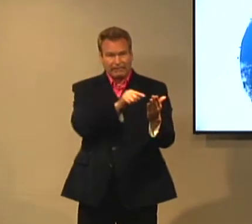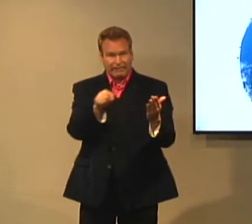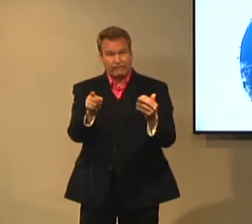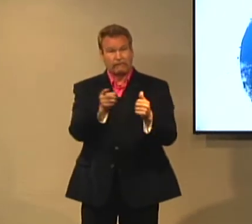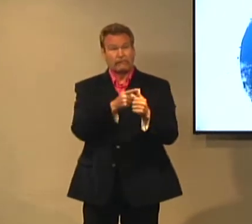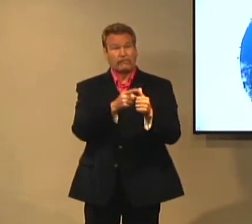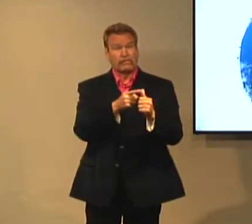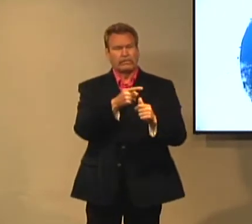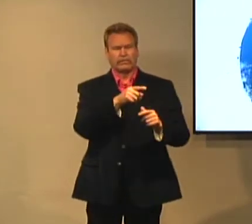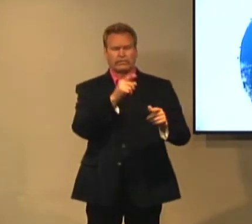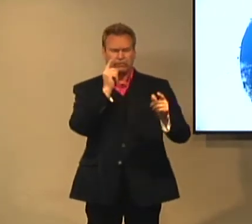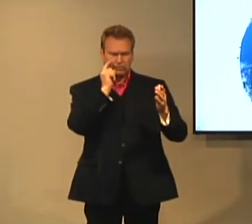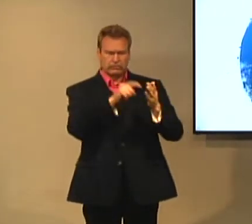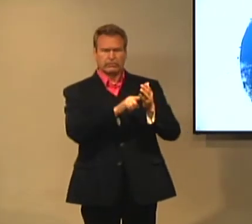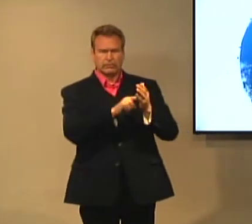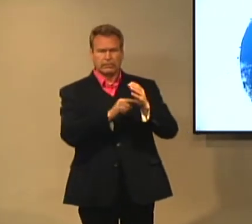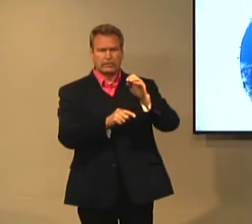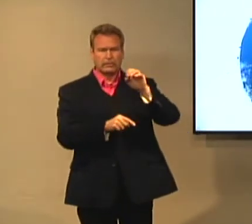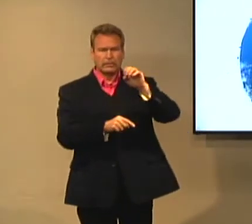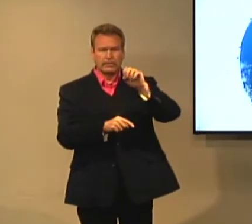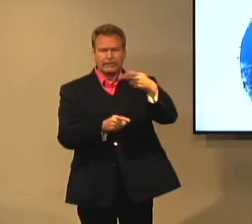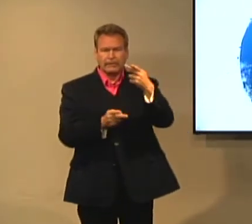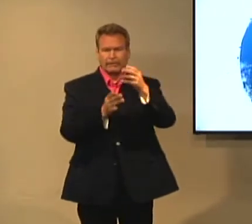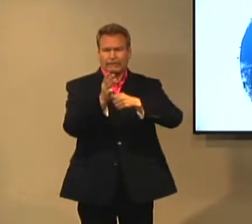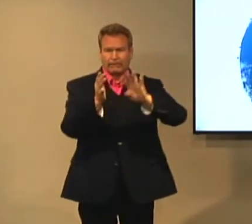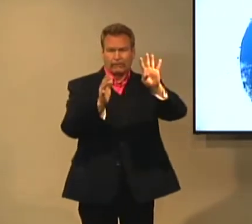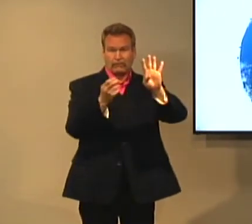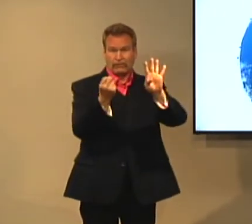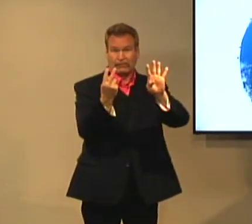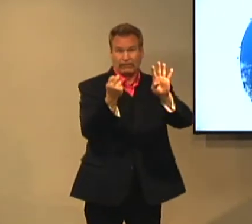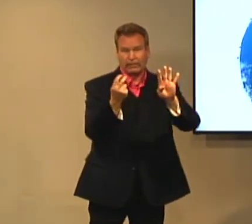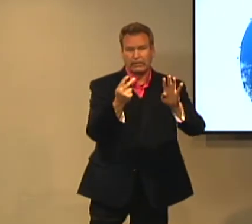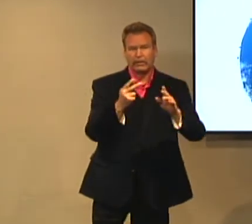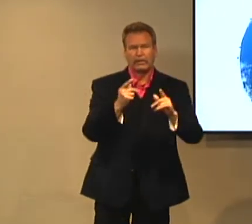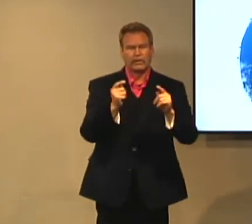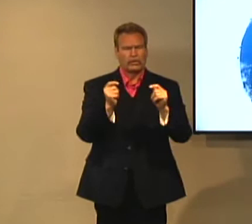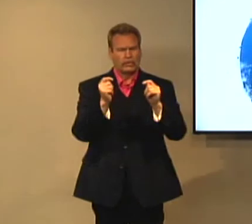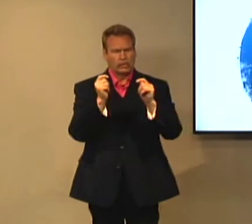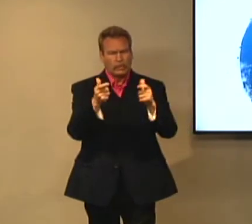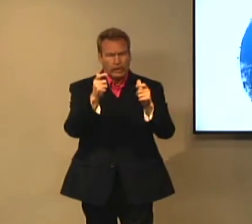So the three purposes, I do clipping, is Ephesians 4:12.